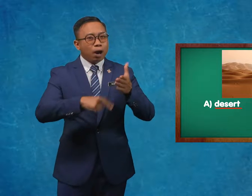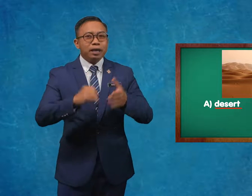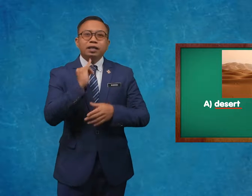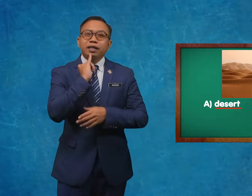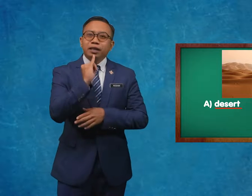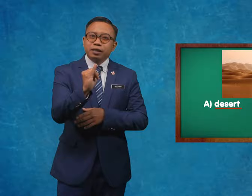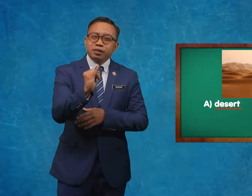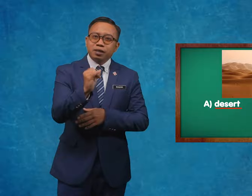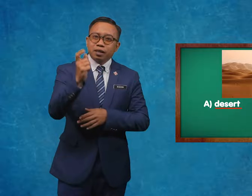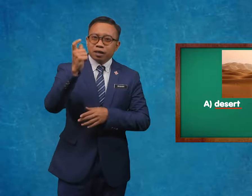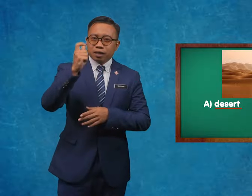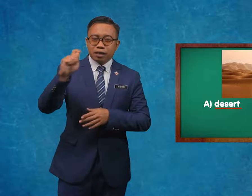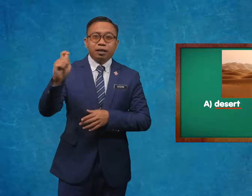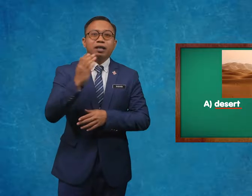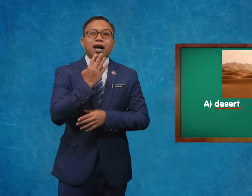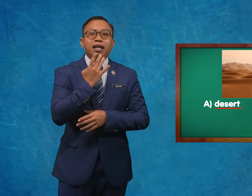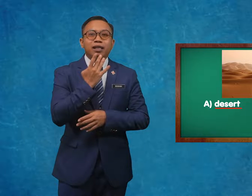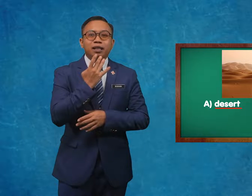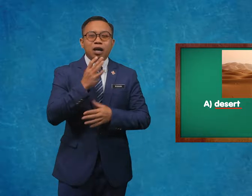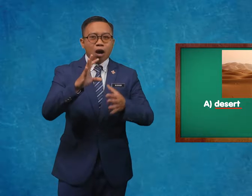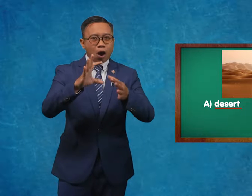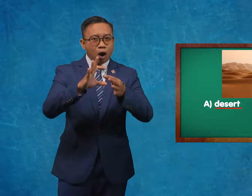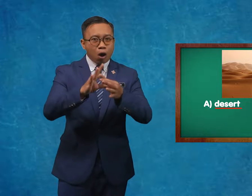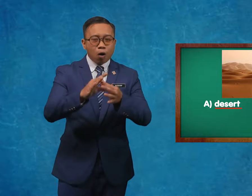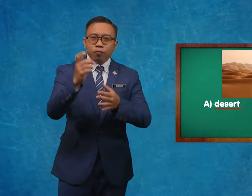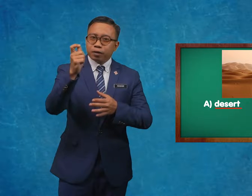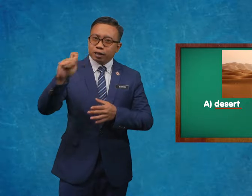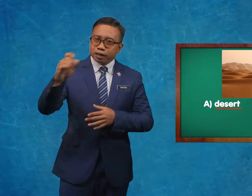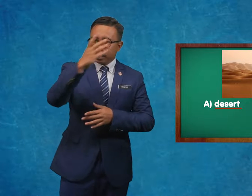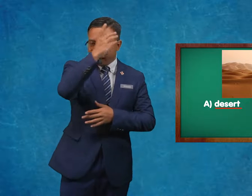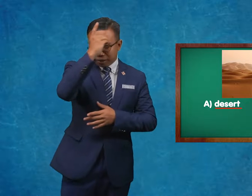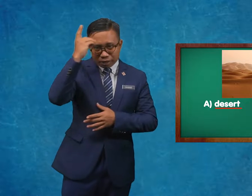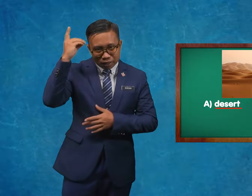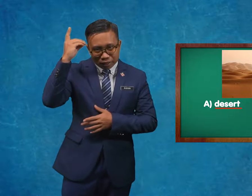What is the color of the desert?